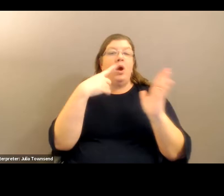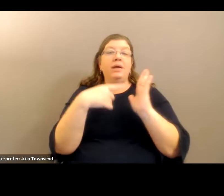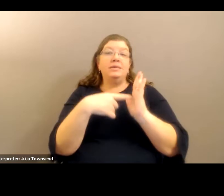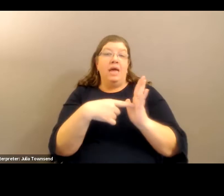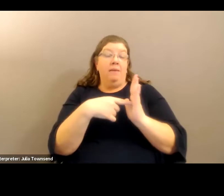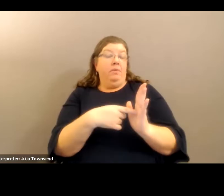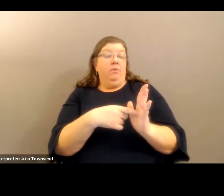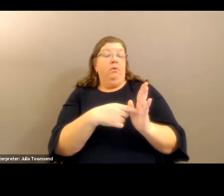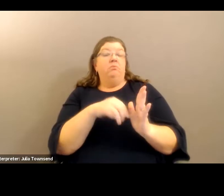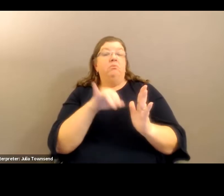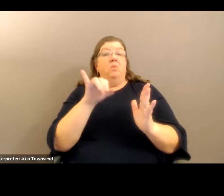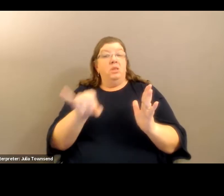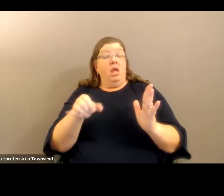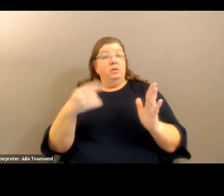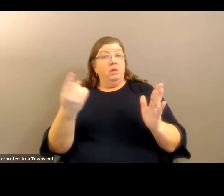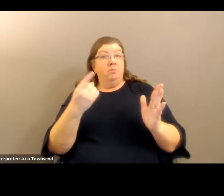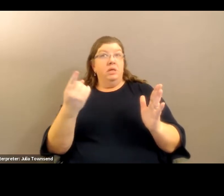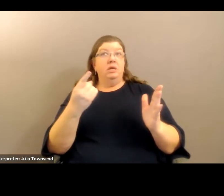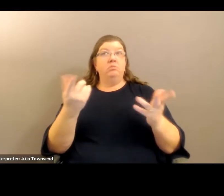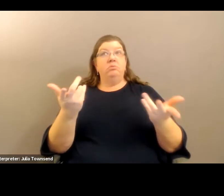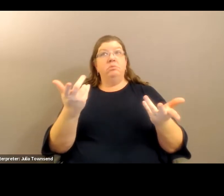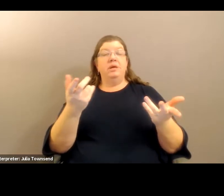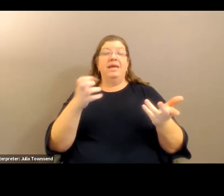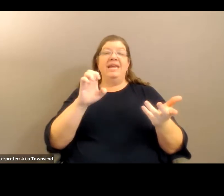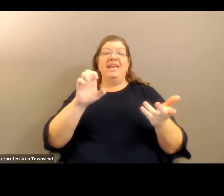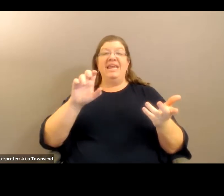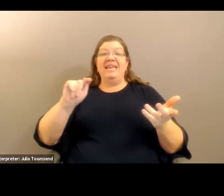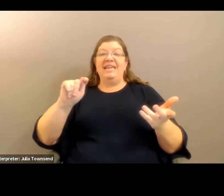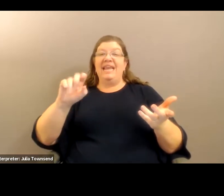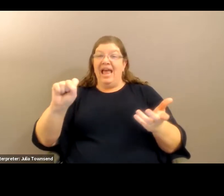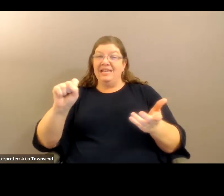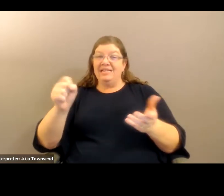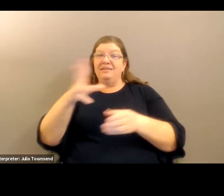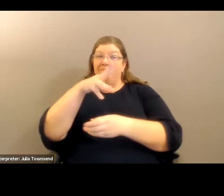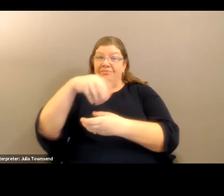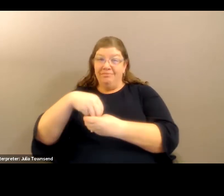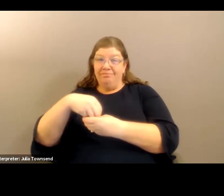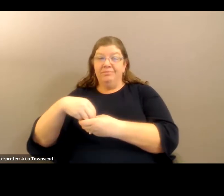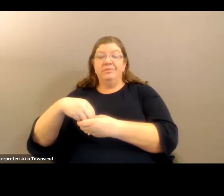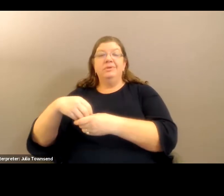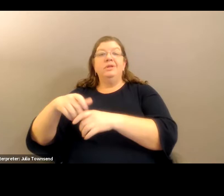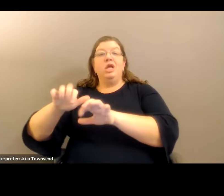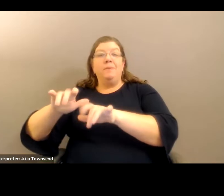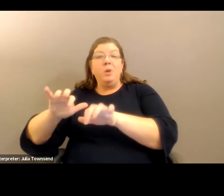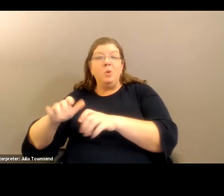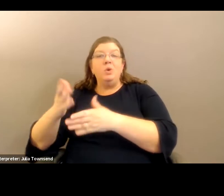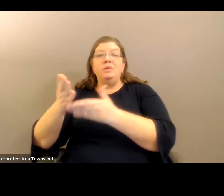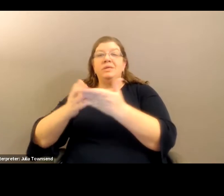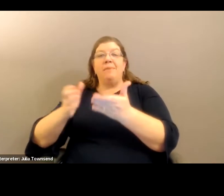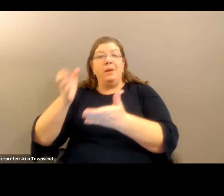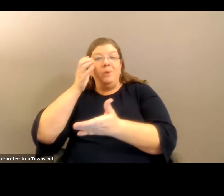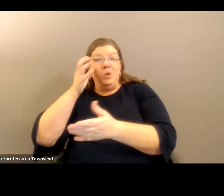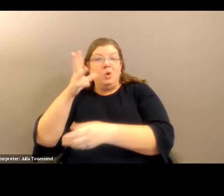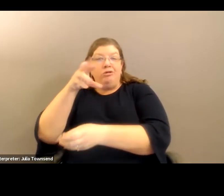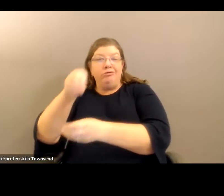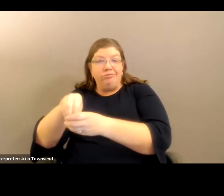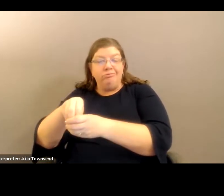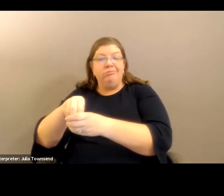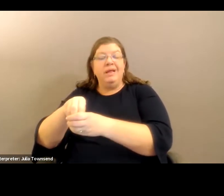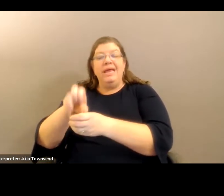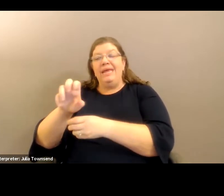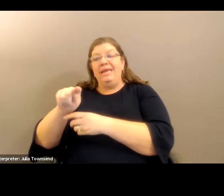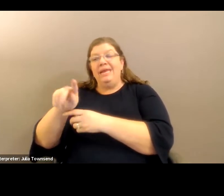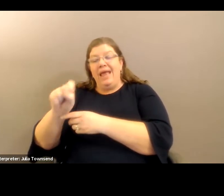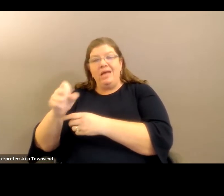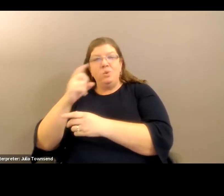it's something that has an ETS element, like some sort of a computer element, the ETS department